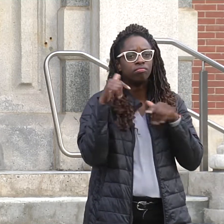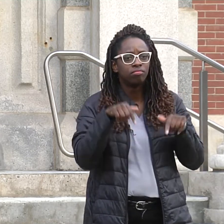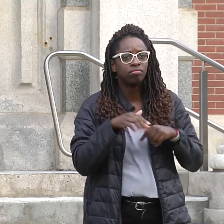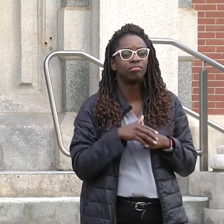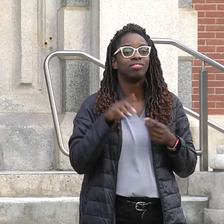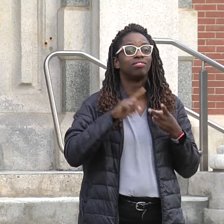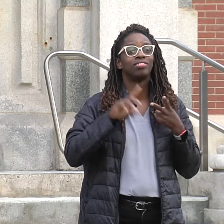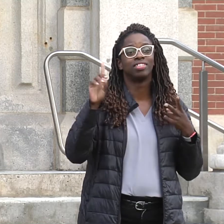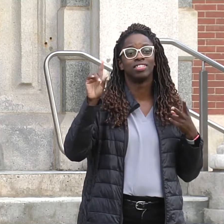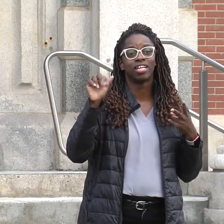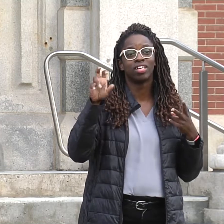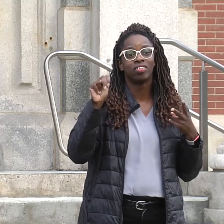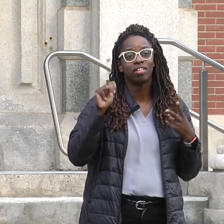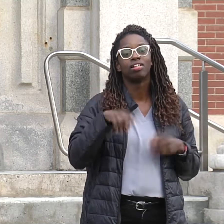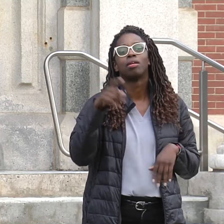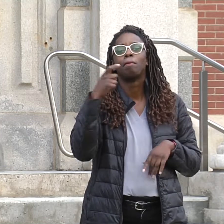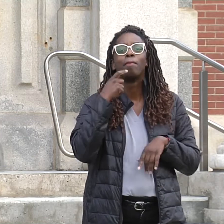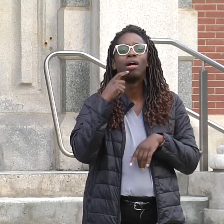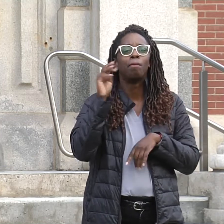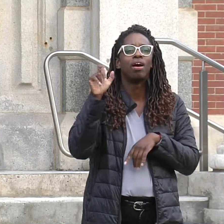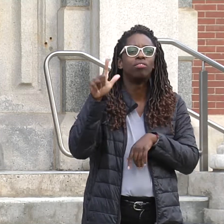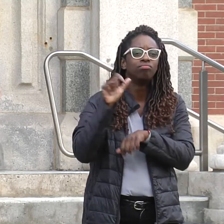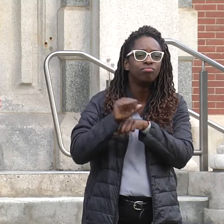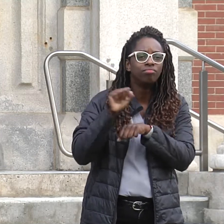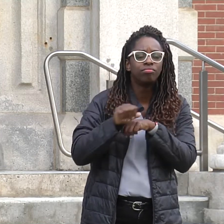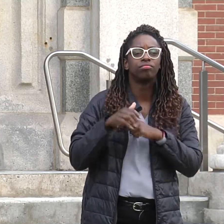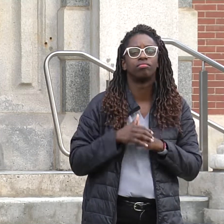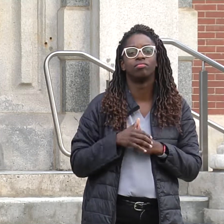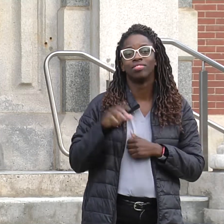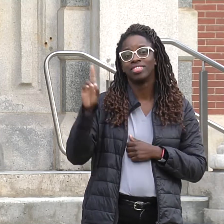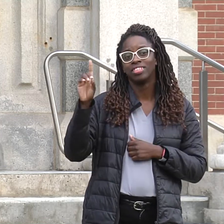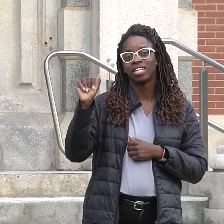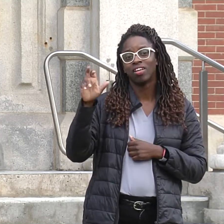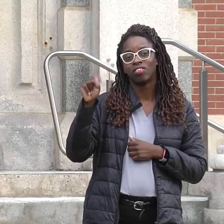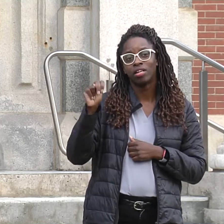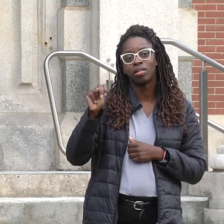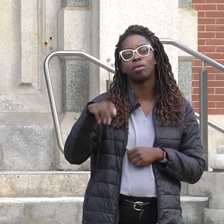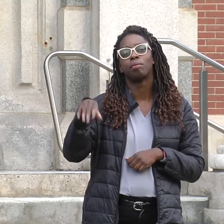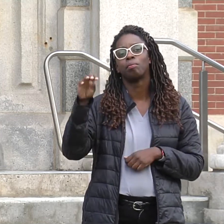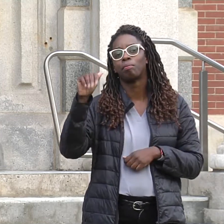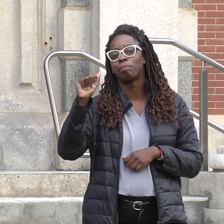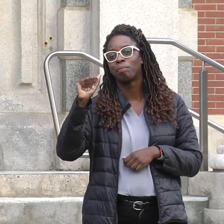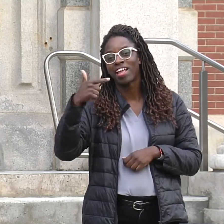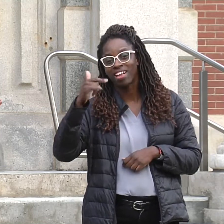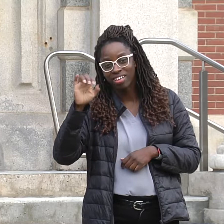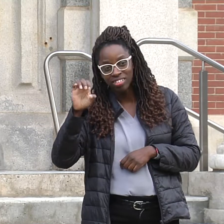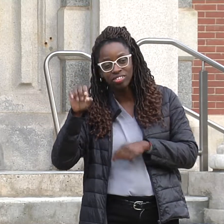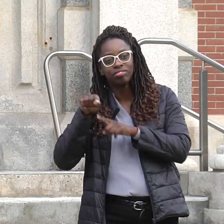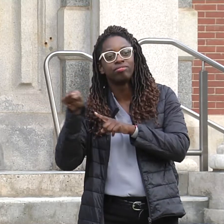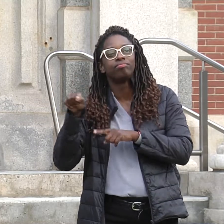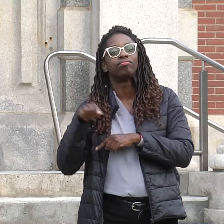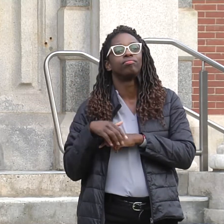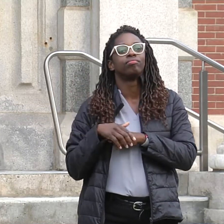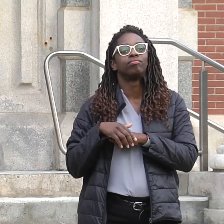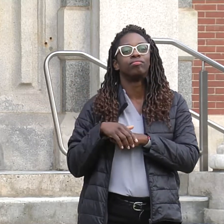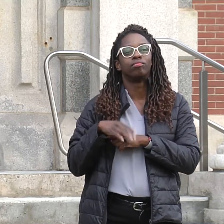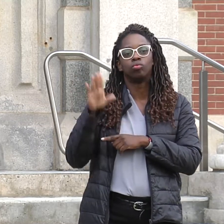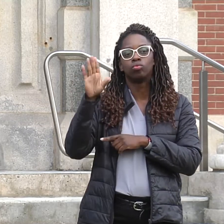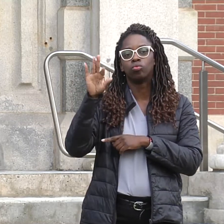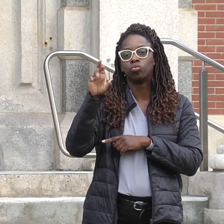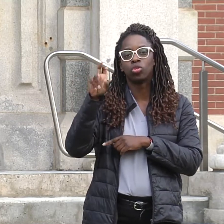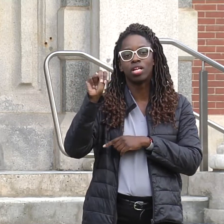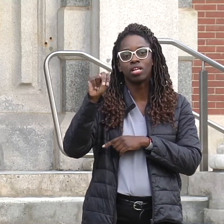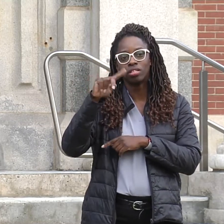Caroline and Kristen and Devin and Margie for the casting of those bronze chairs, which are super epic. That texture goes on the underside, too.